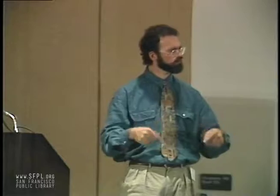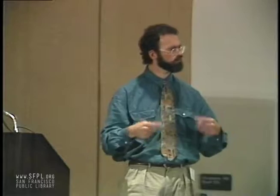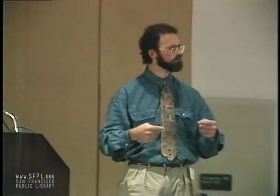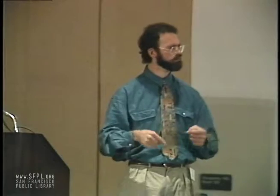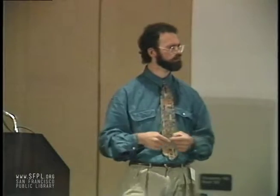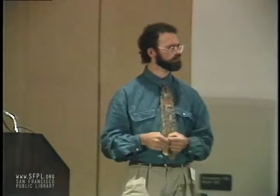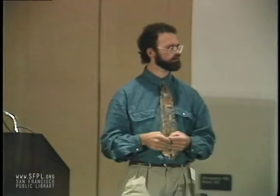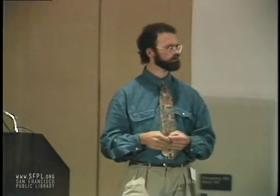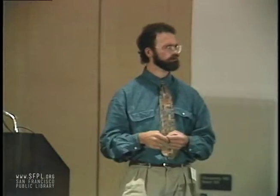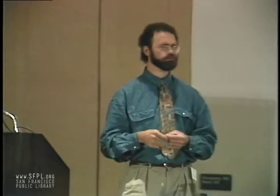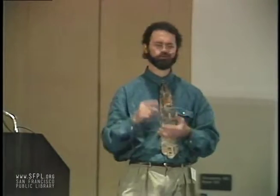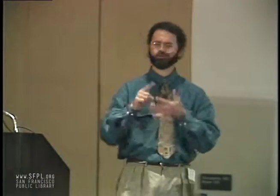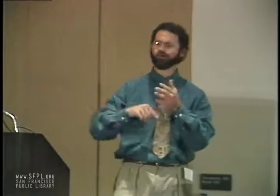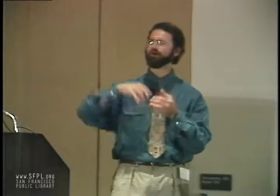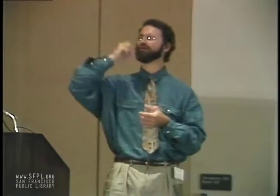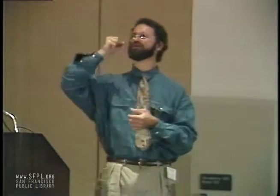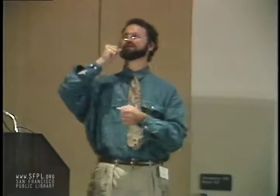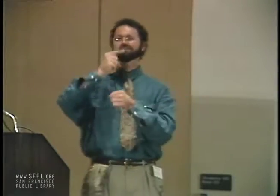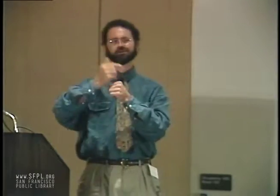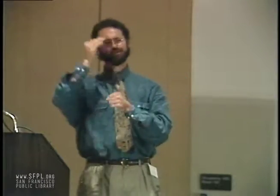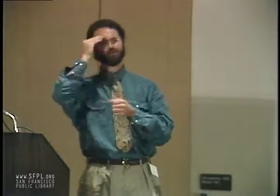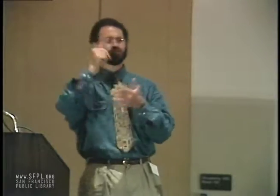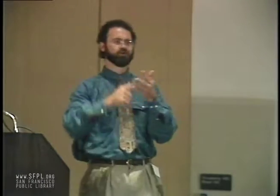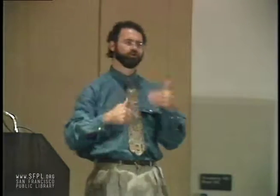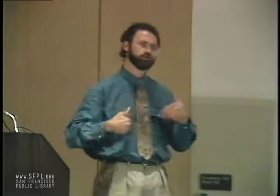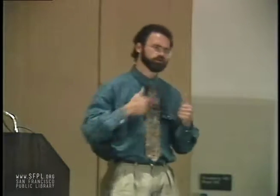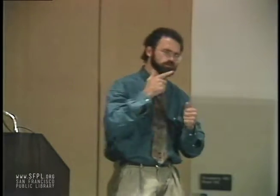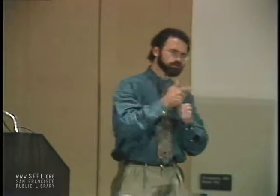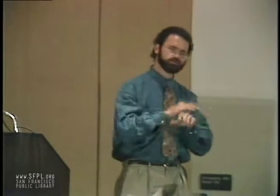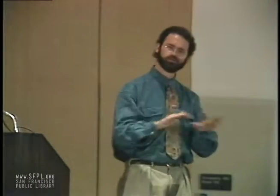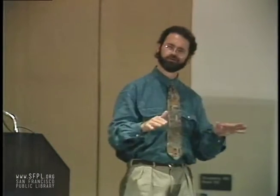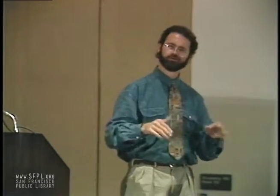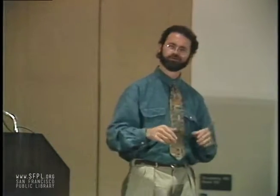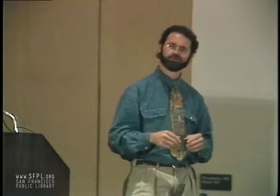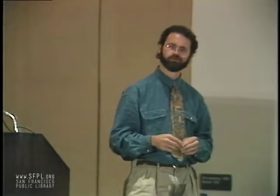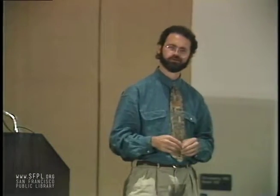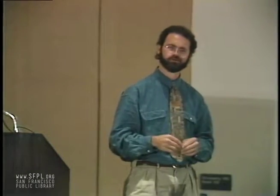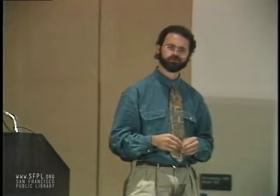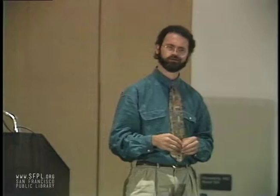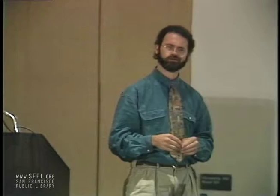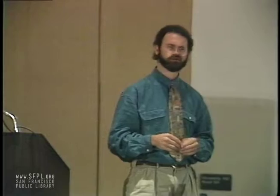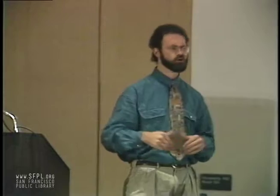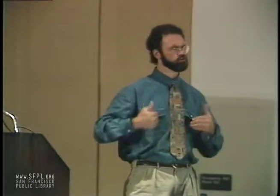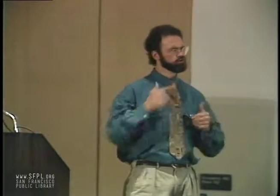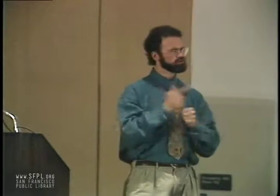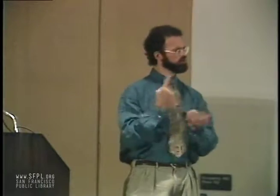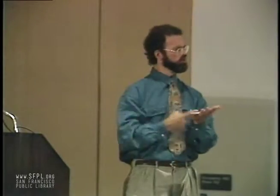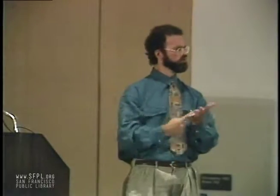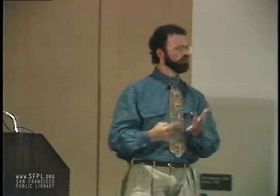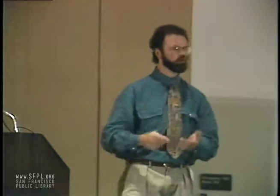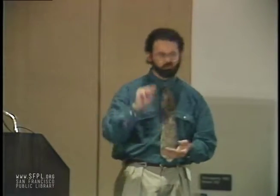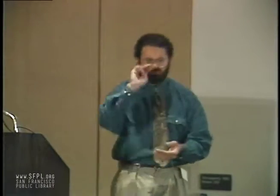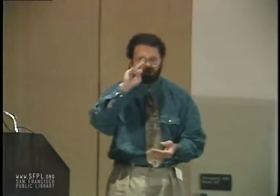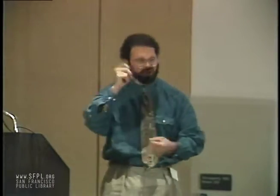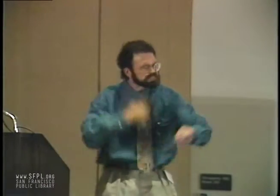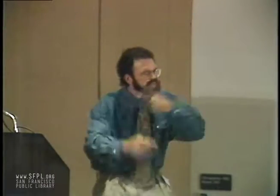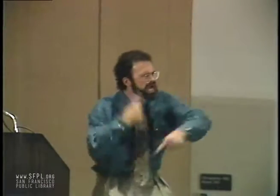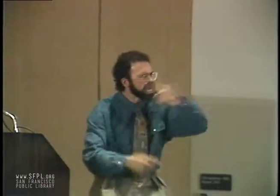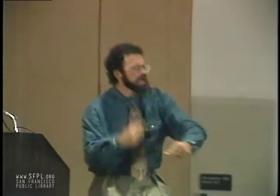not Mike was hearing or deaf. And you may wonder why that was, but the older sister knew what the younger one didn't figure out yet. The younger sister was